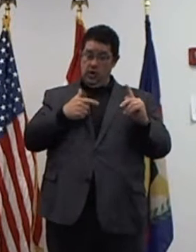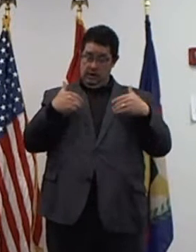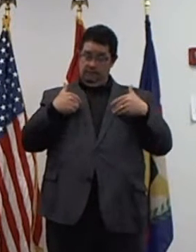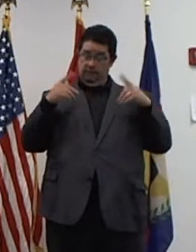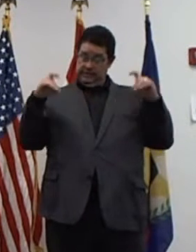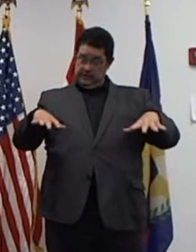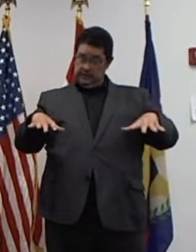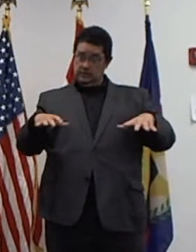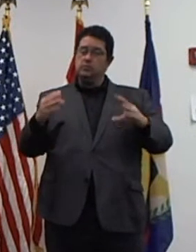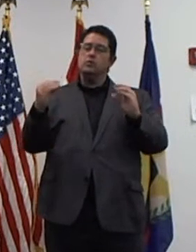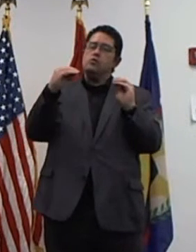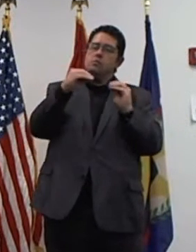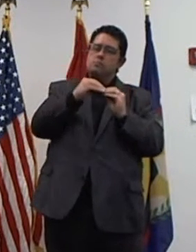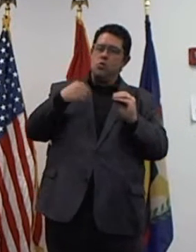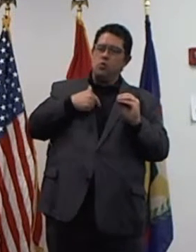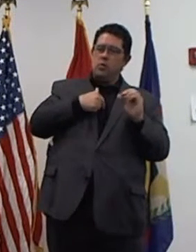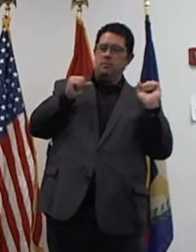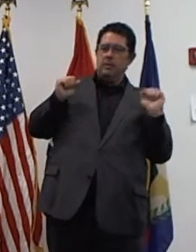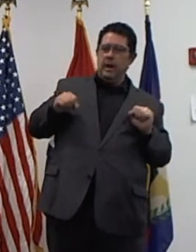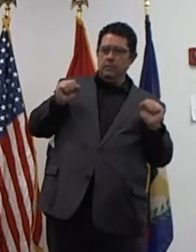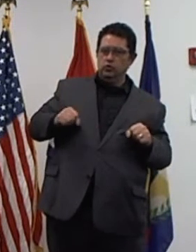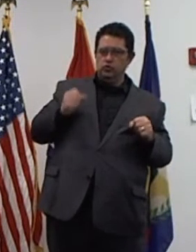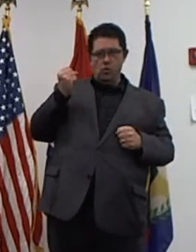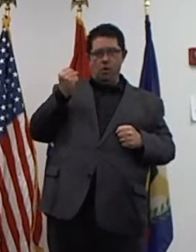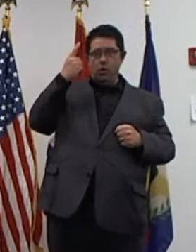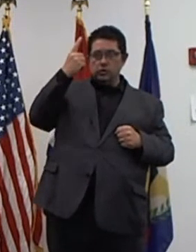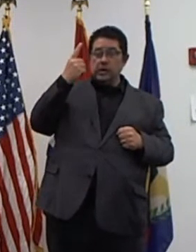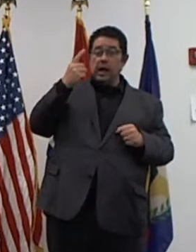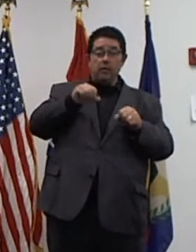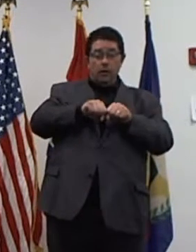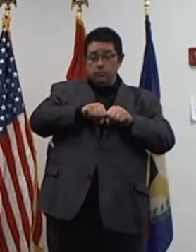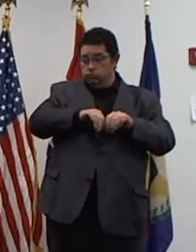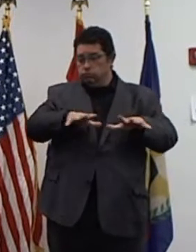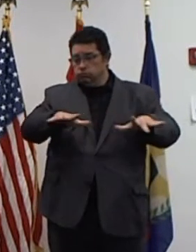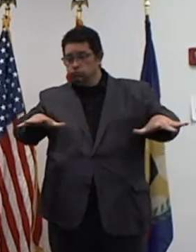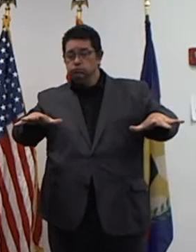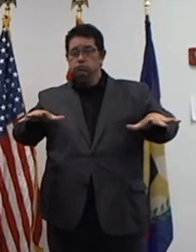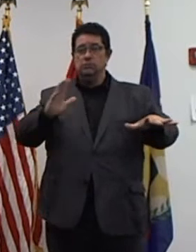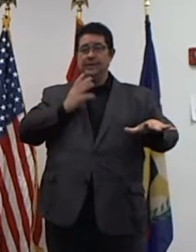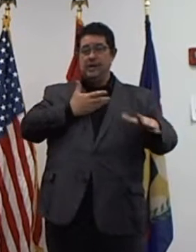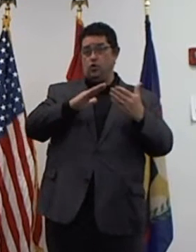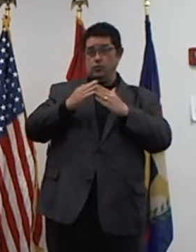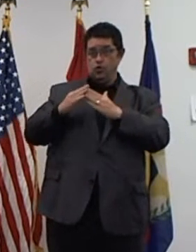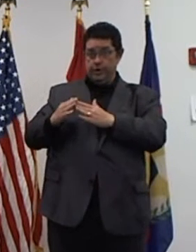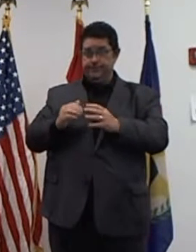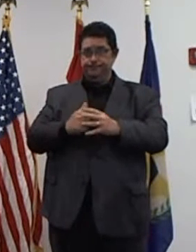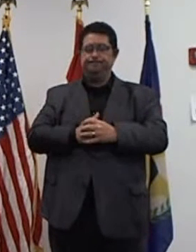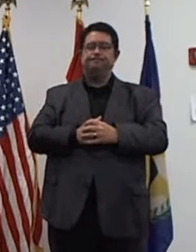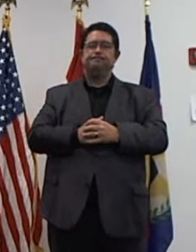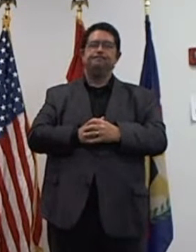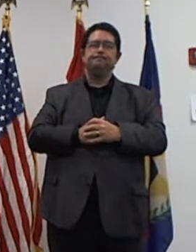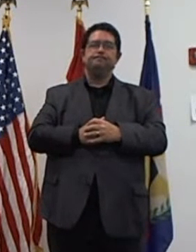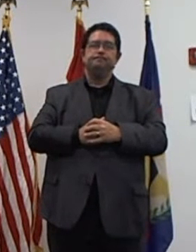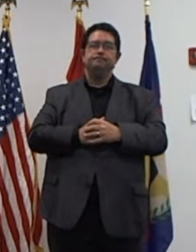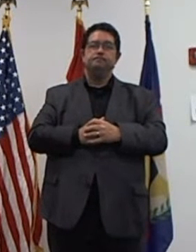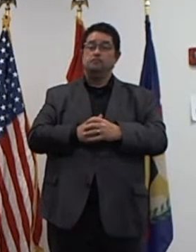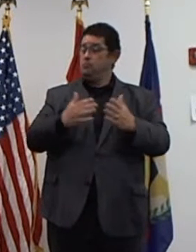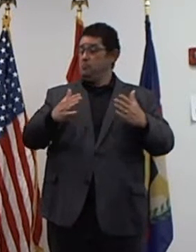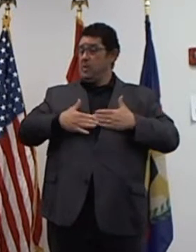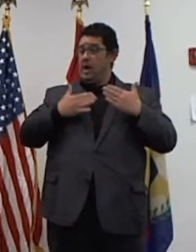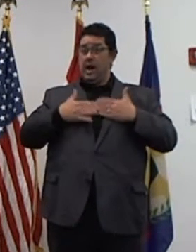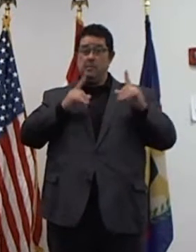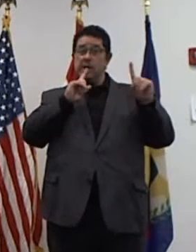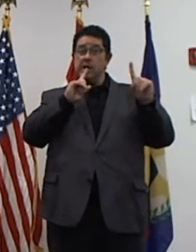the more we will be able to understand the reach of COVID-19 in our community. I'd be glad to answer